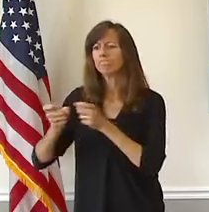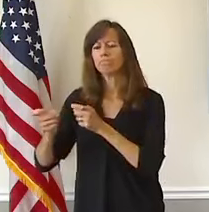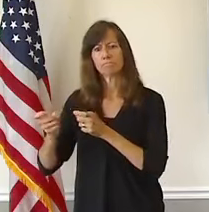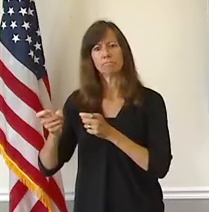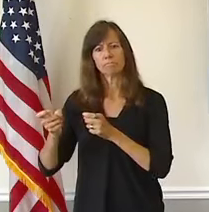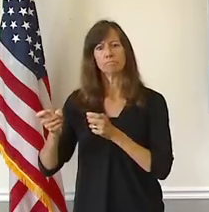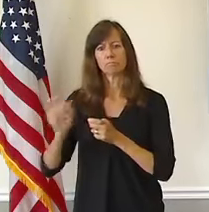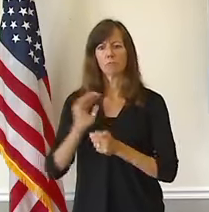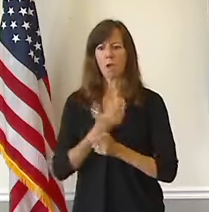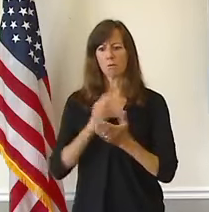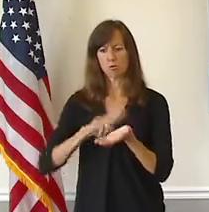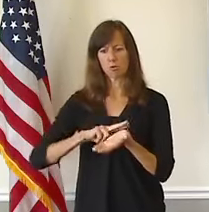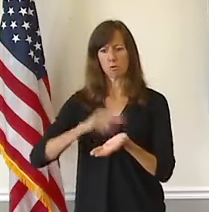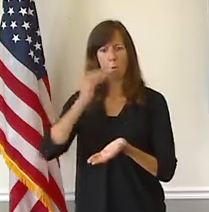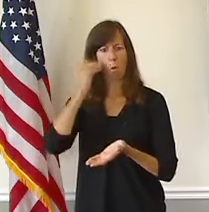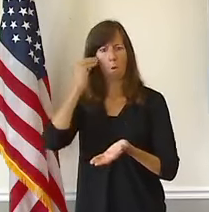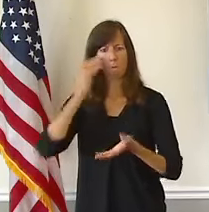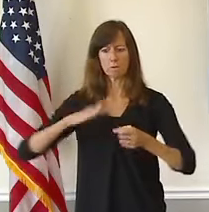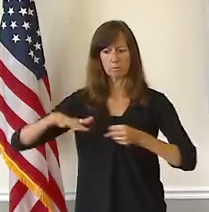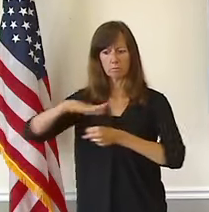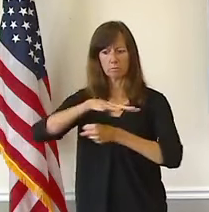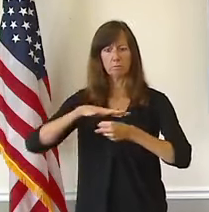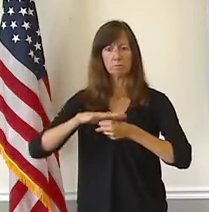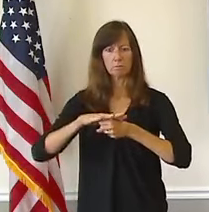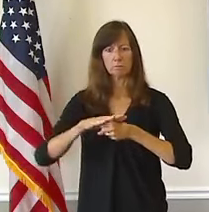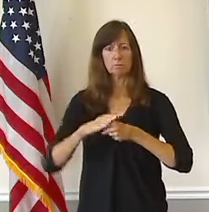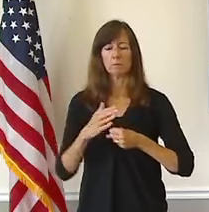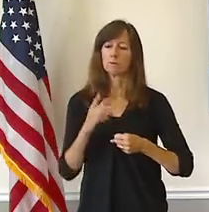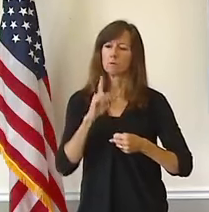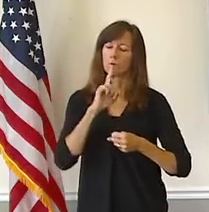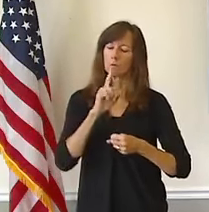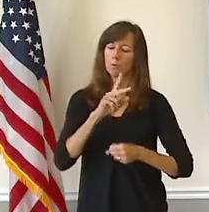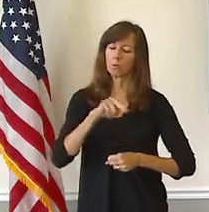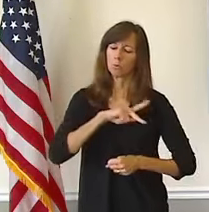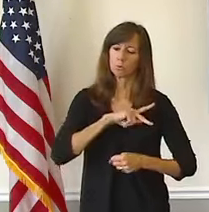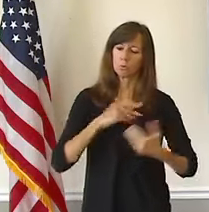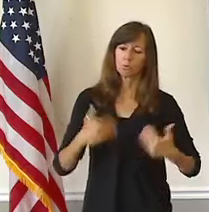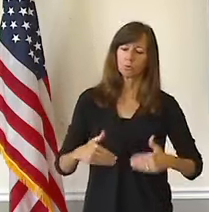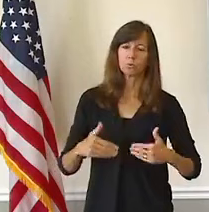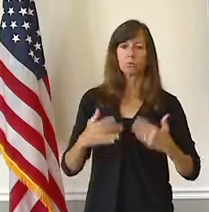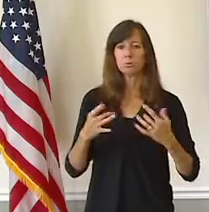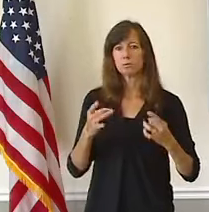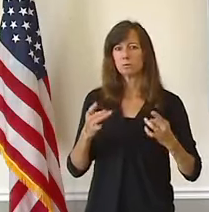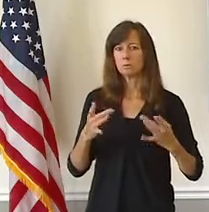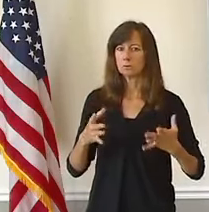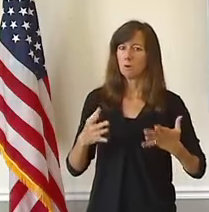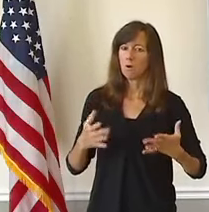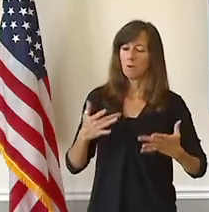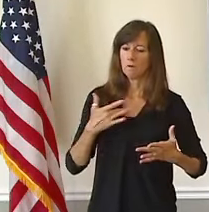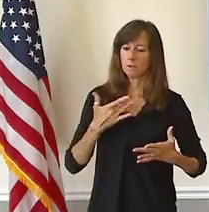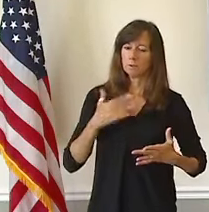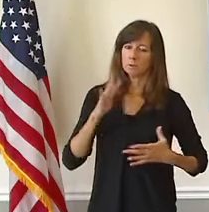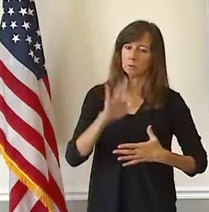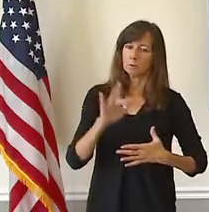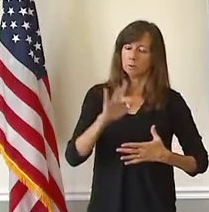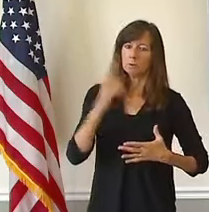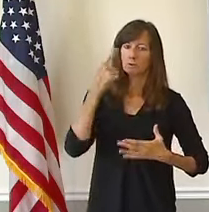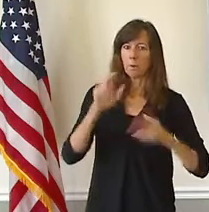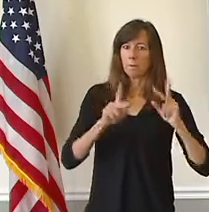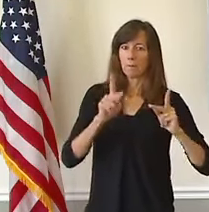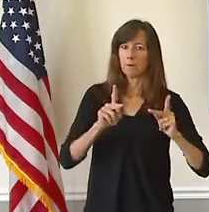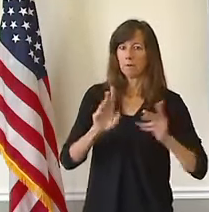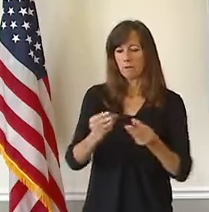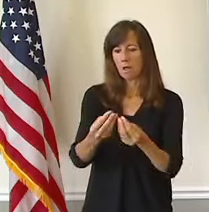sorry. I am personally sorry for those who have experienced loss. I know what that feels like to lose a loved